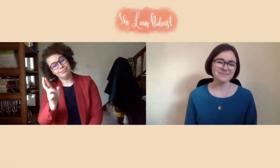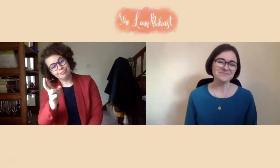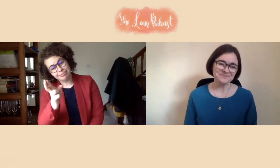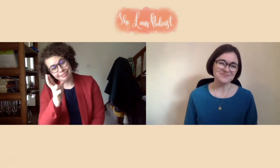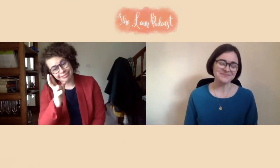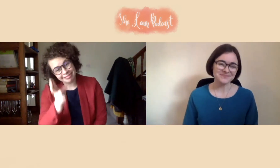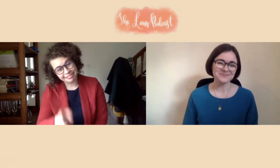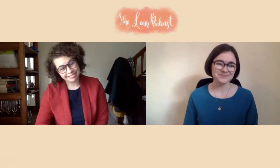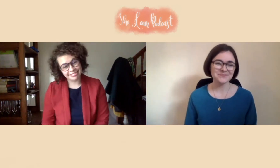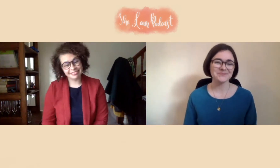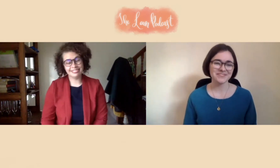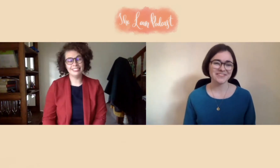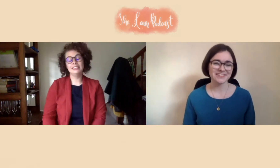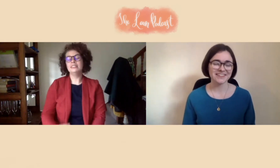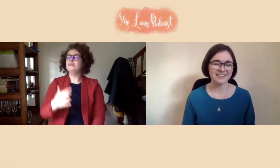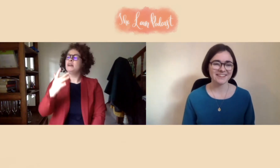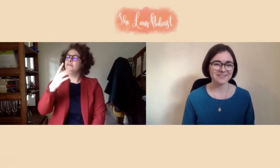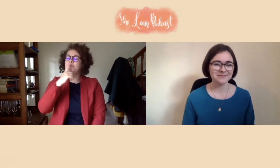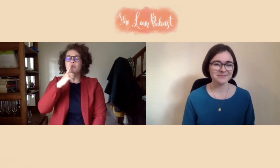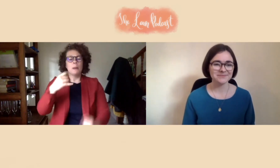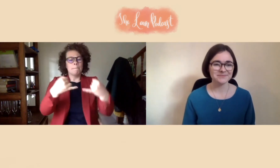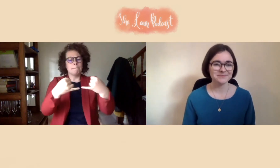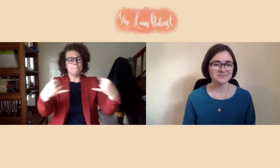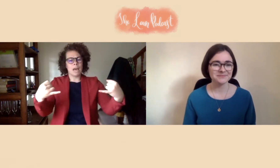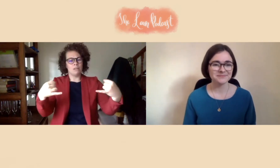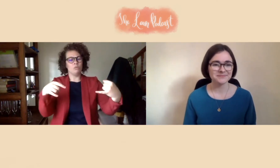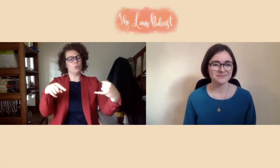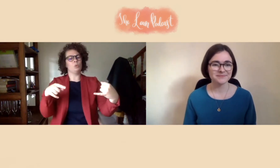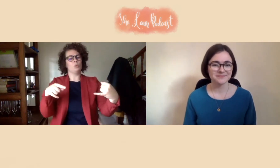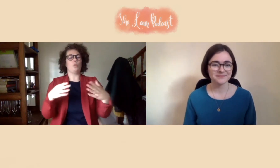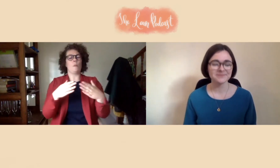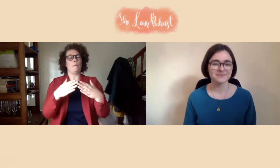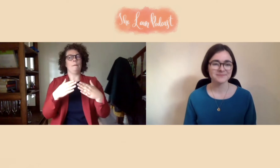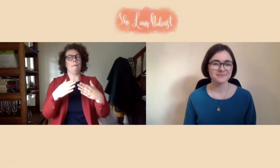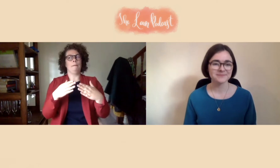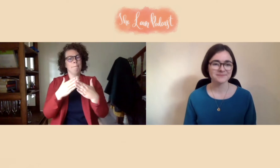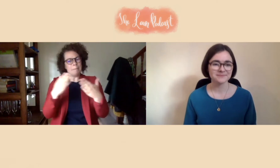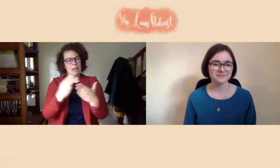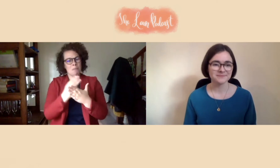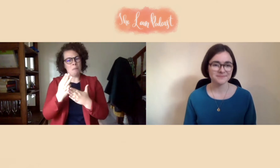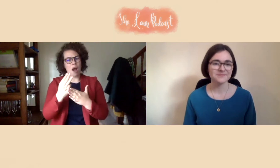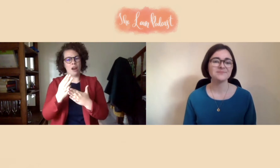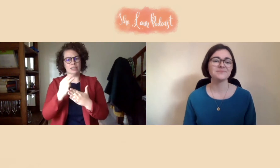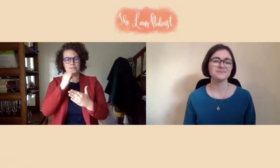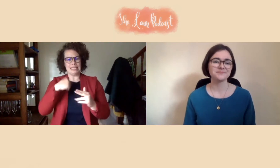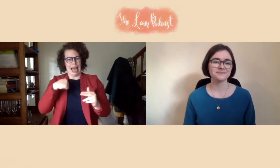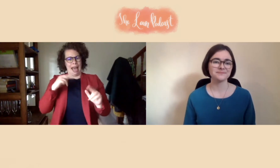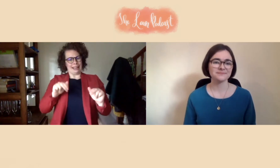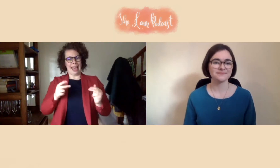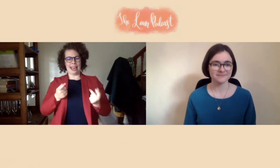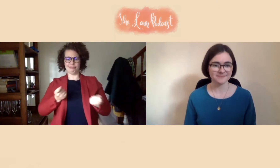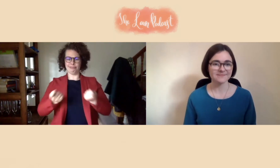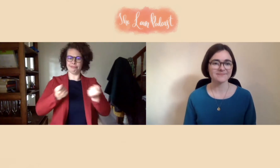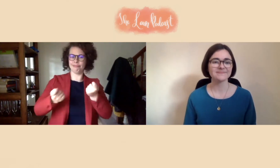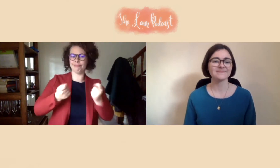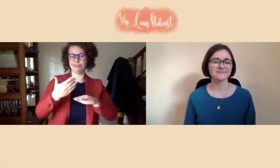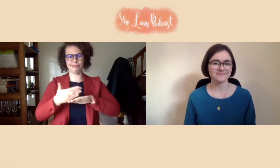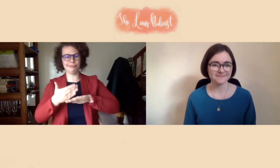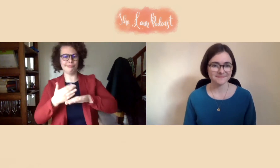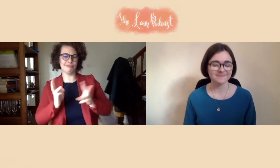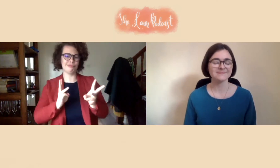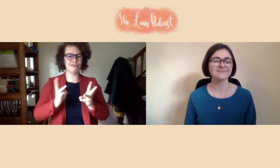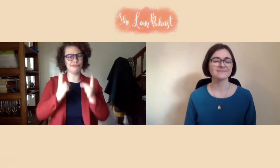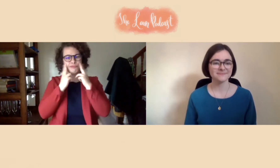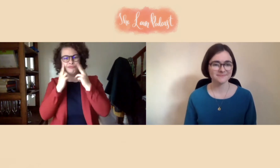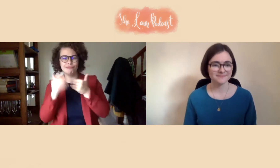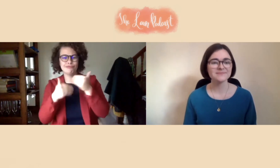Yeah. No, but boundaries are such a big part of being able to cope with the job that when we went online,